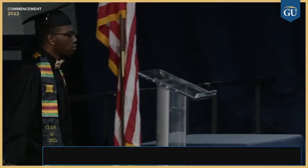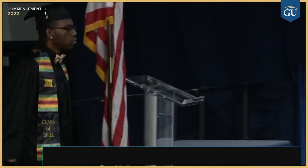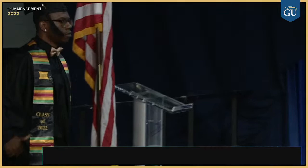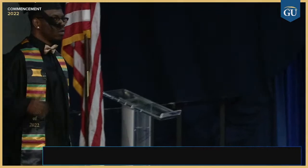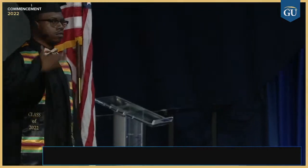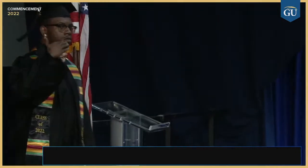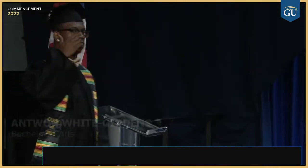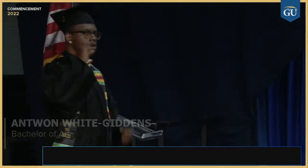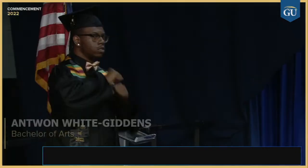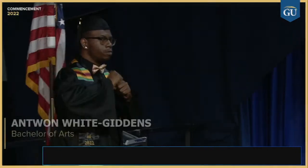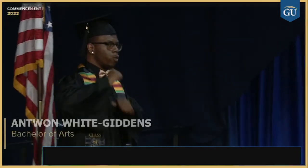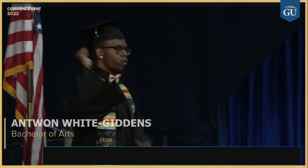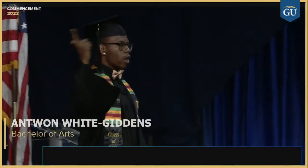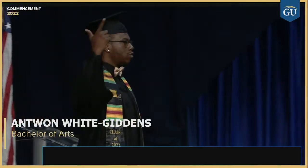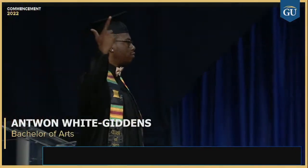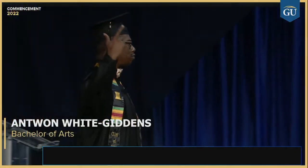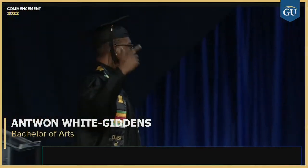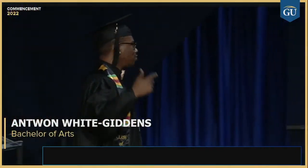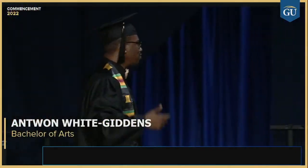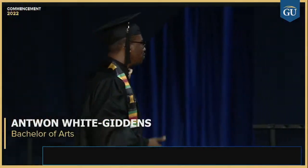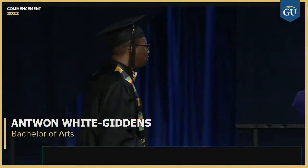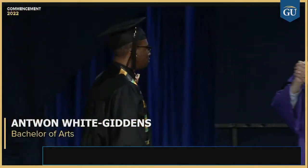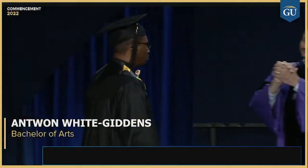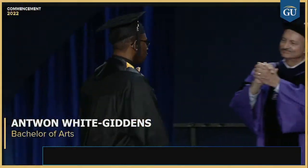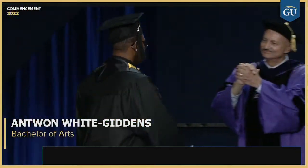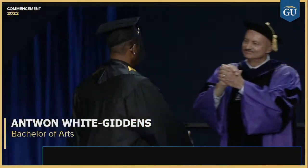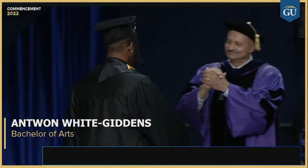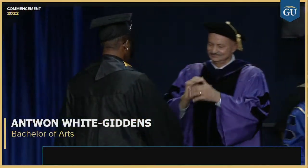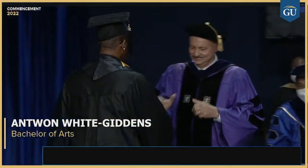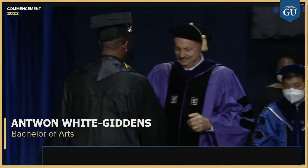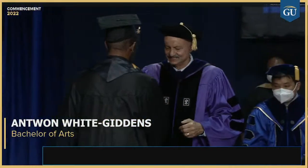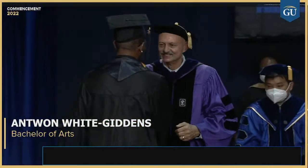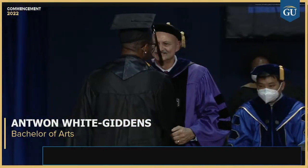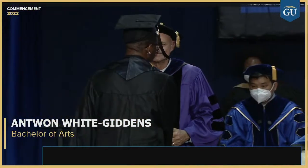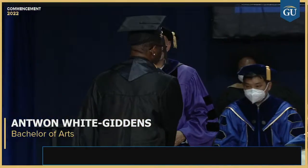Antoine White Giddens, Bachelor of Arts.